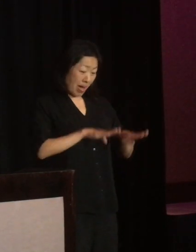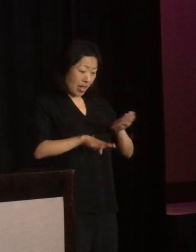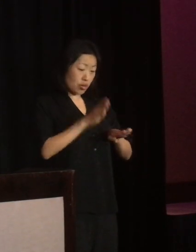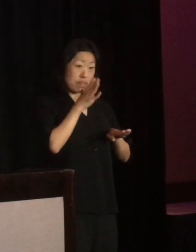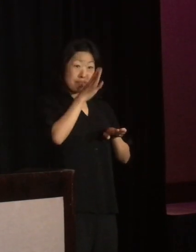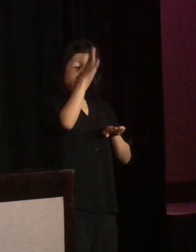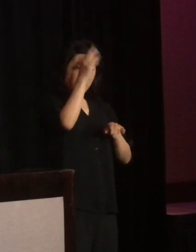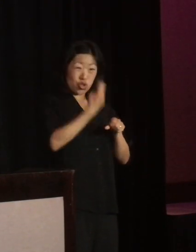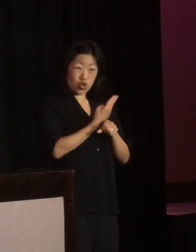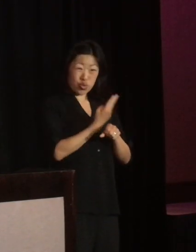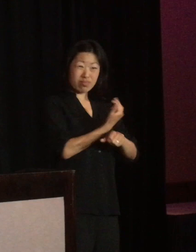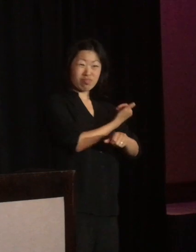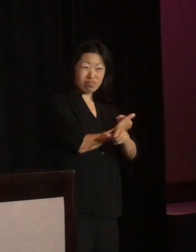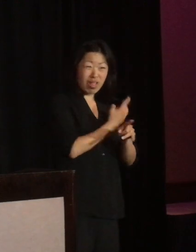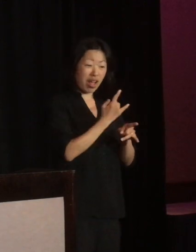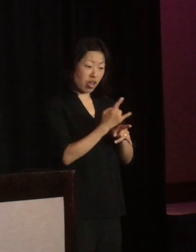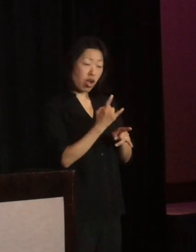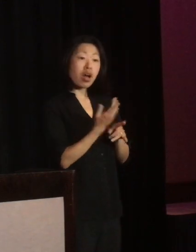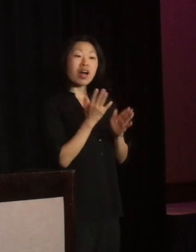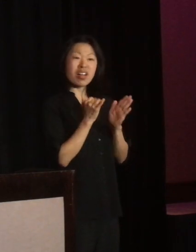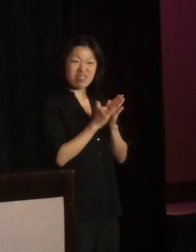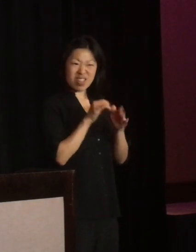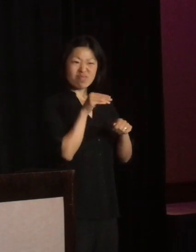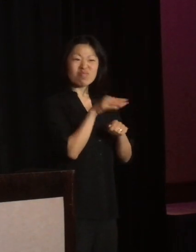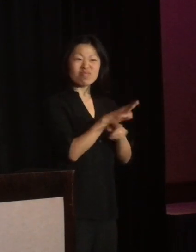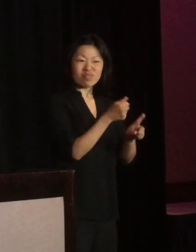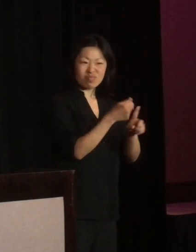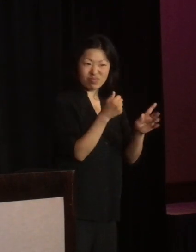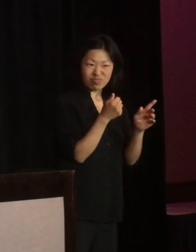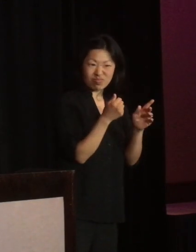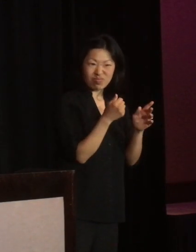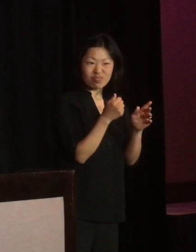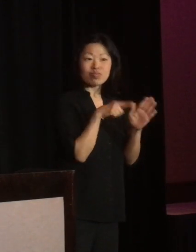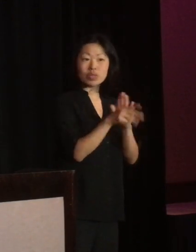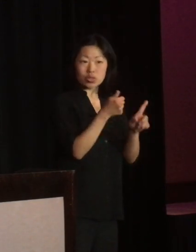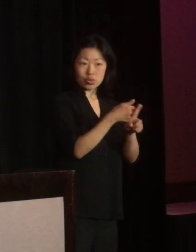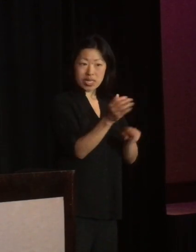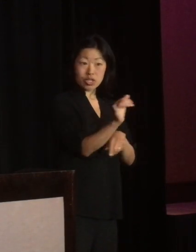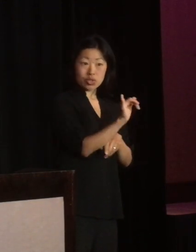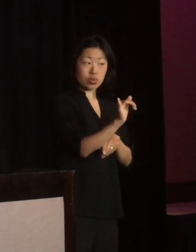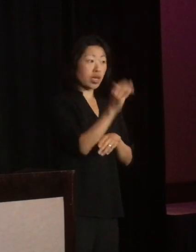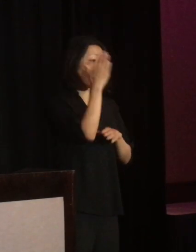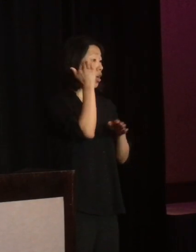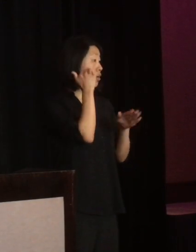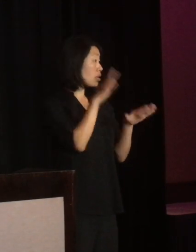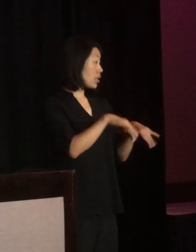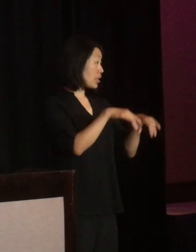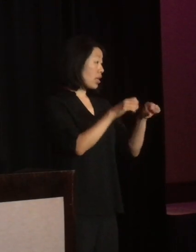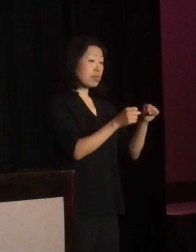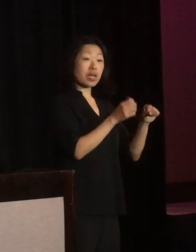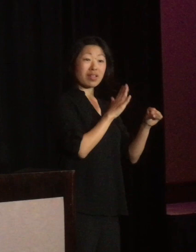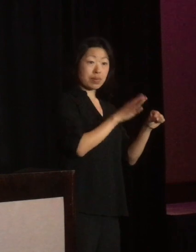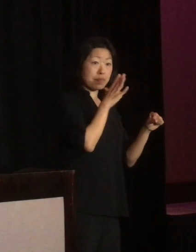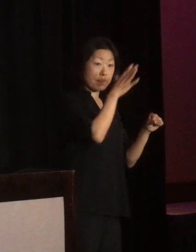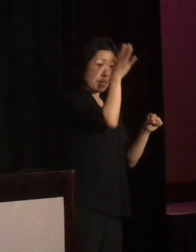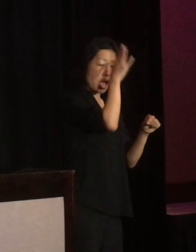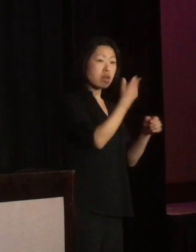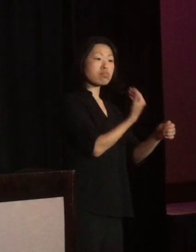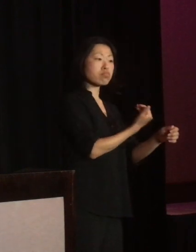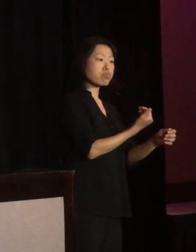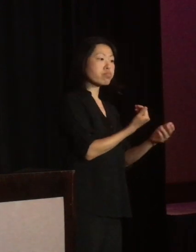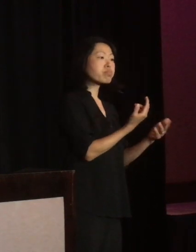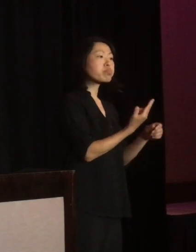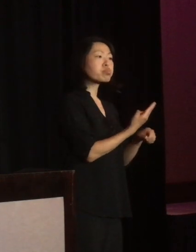contributing factor. I do believe in our population of Korean adoptees, this tends to be low compared to domestic populations